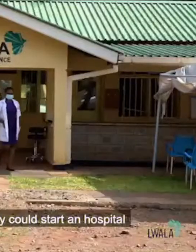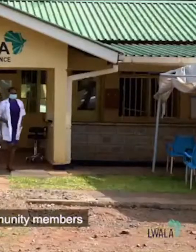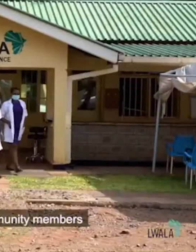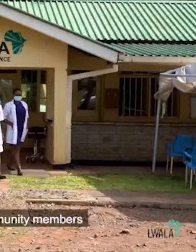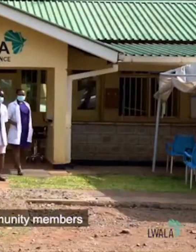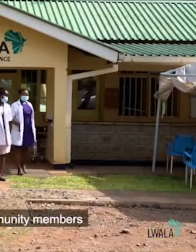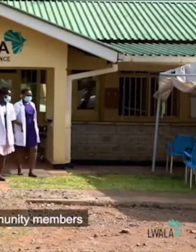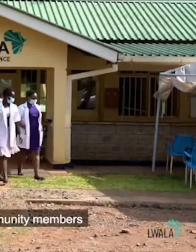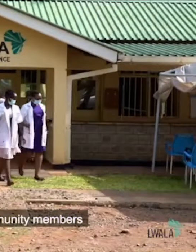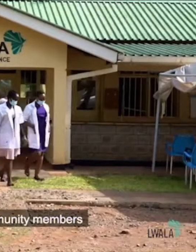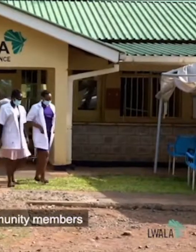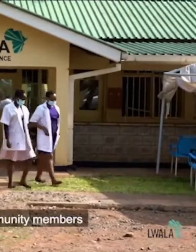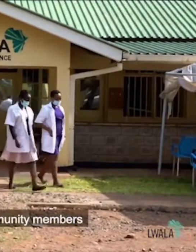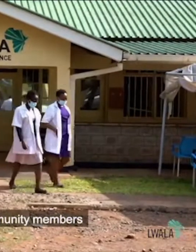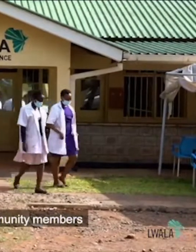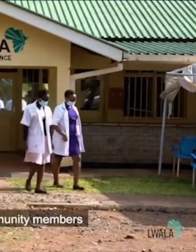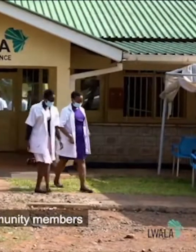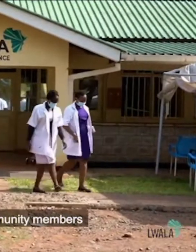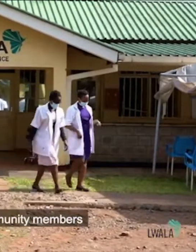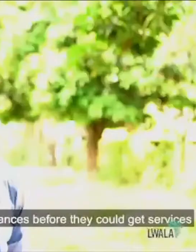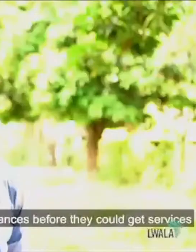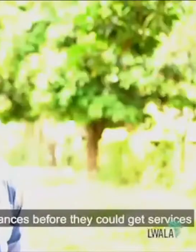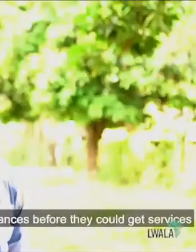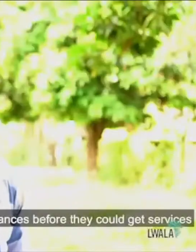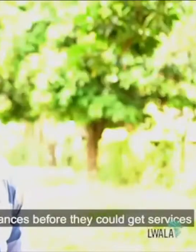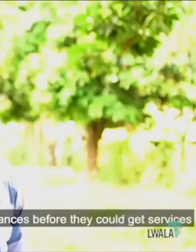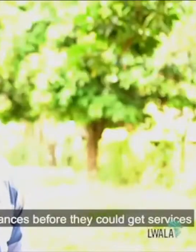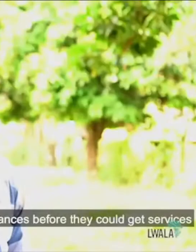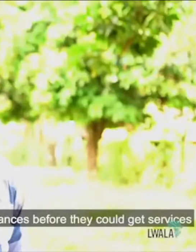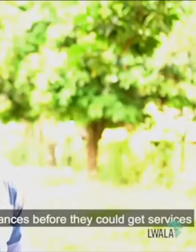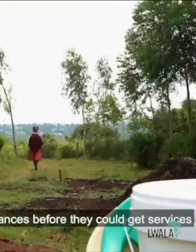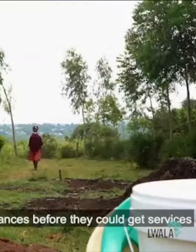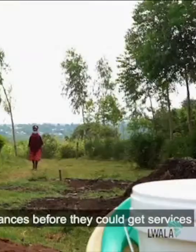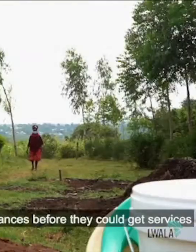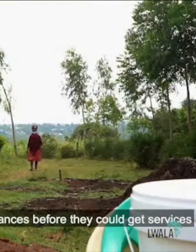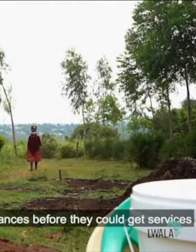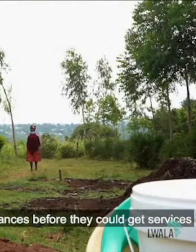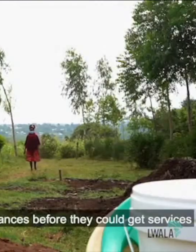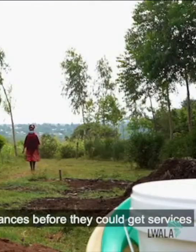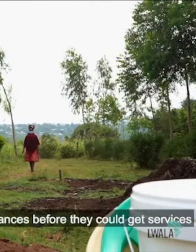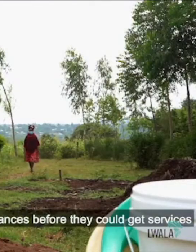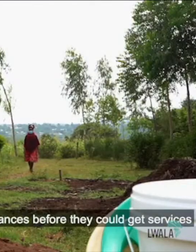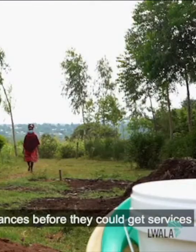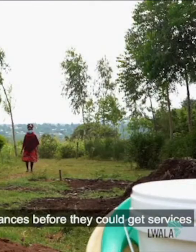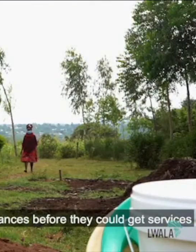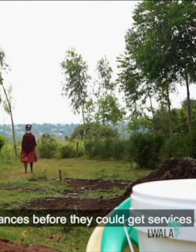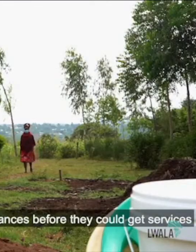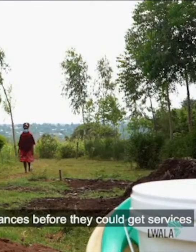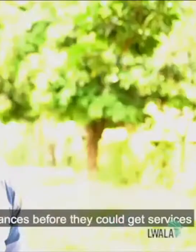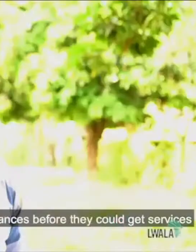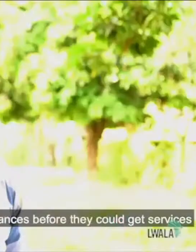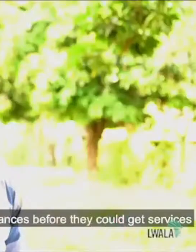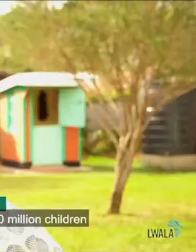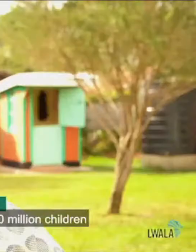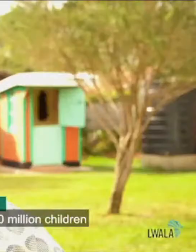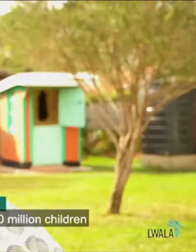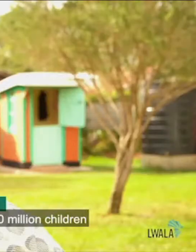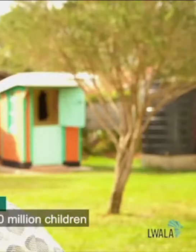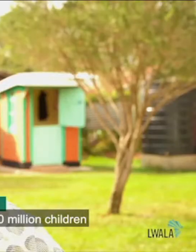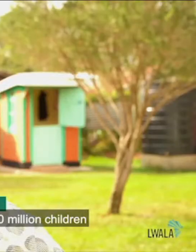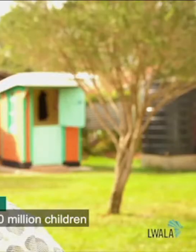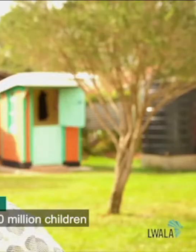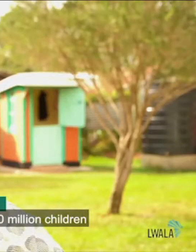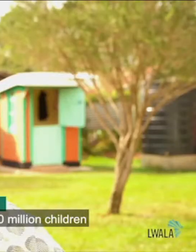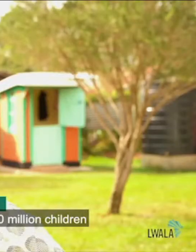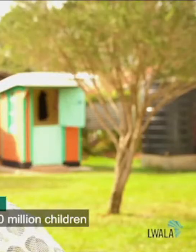hospital that could help their community members, because people were walking long distances before they could get services.